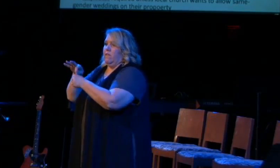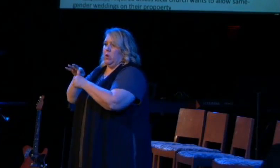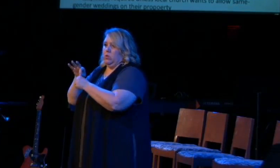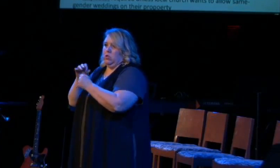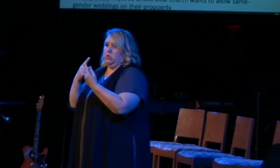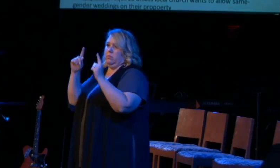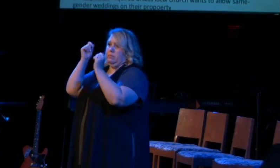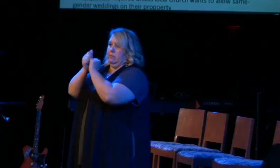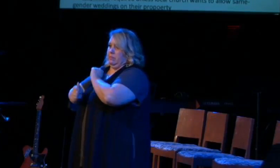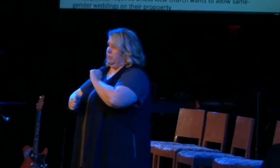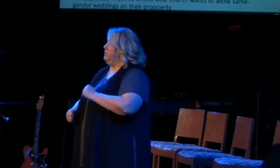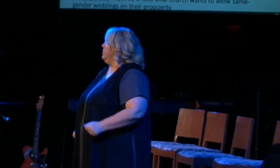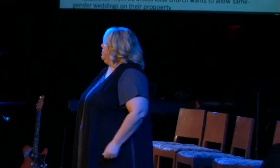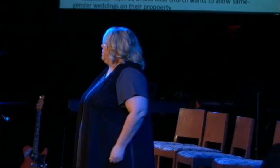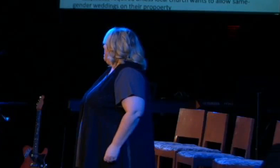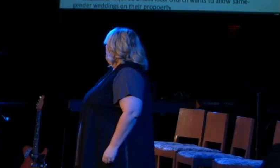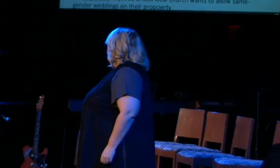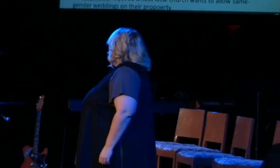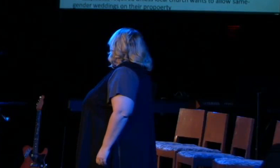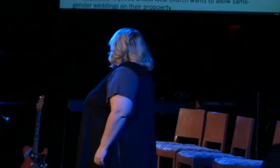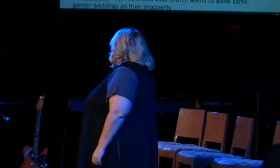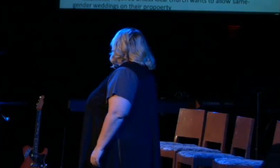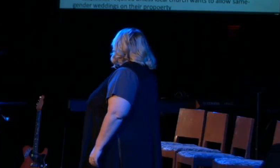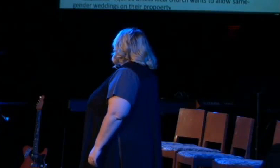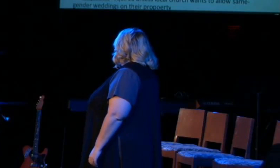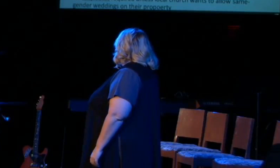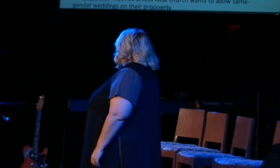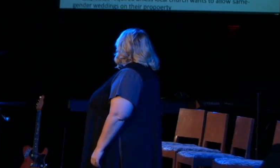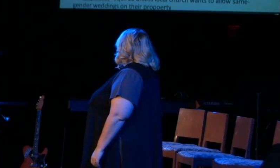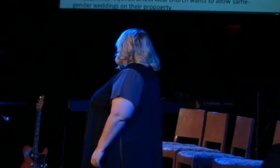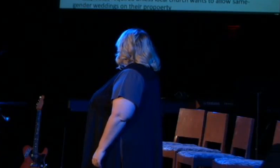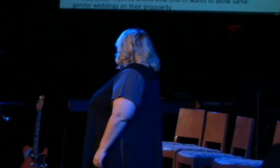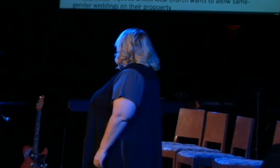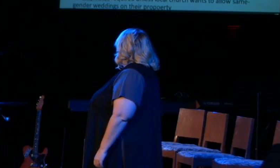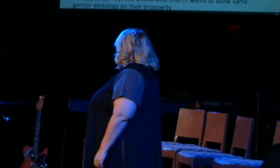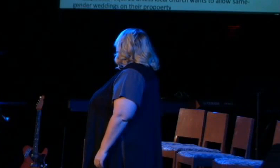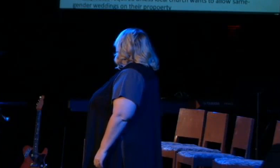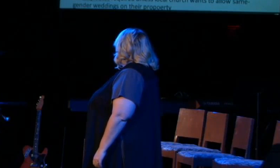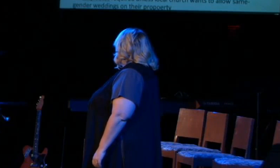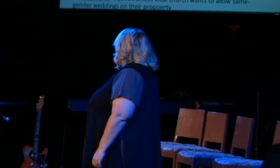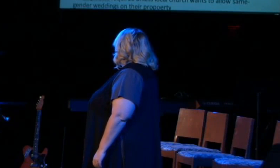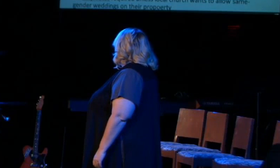get there. Those were the things we were wrestling with. So that's the one church plan.